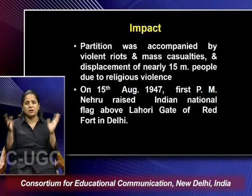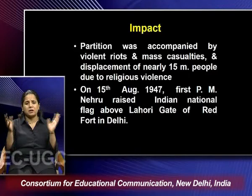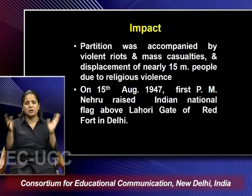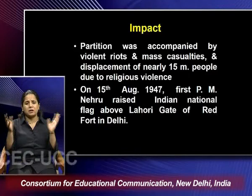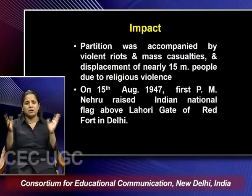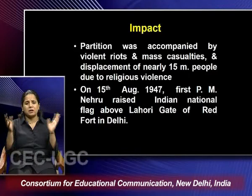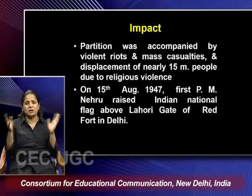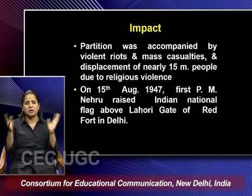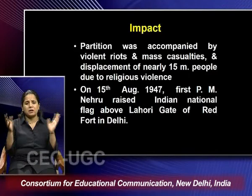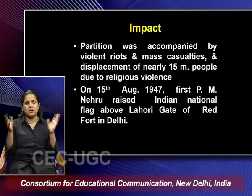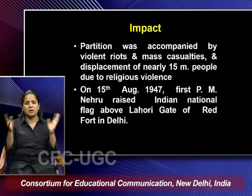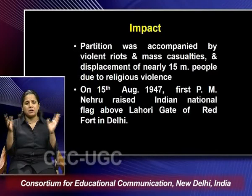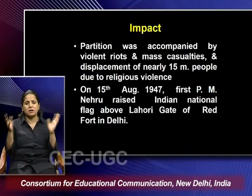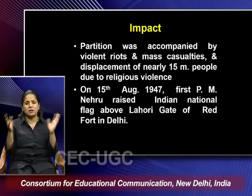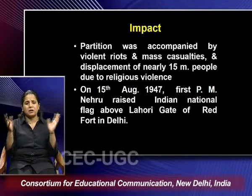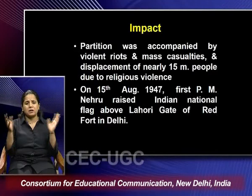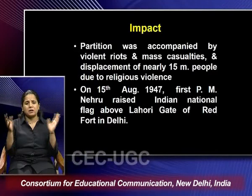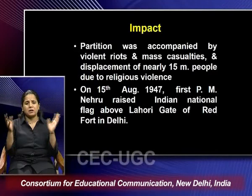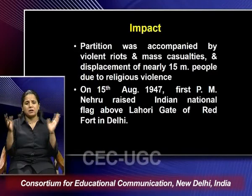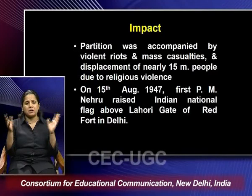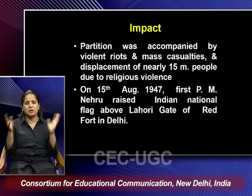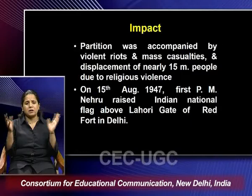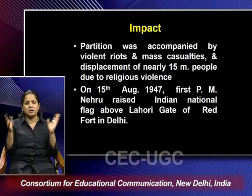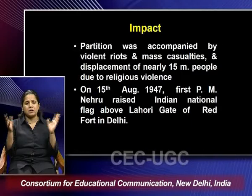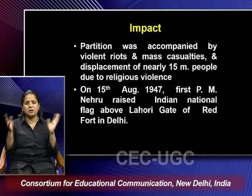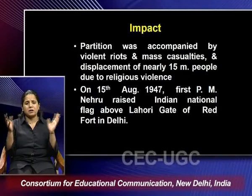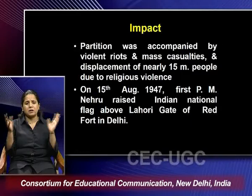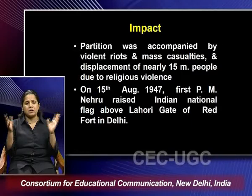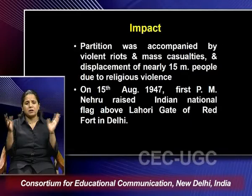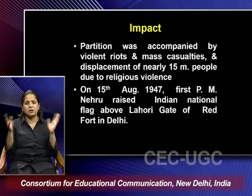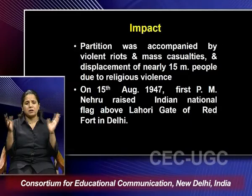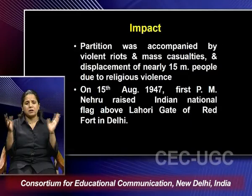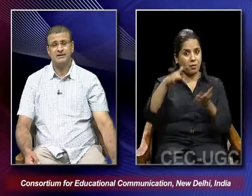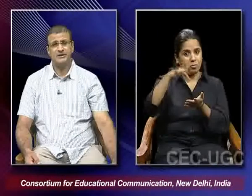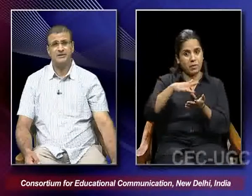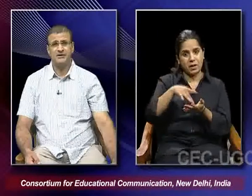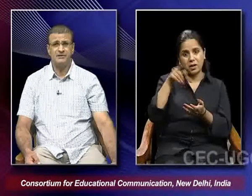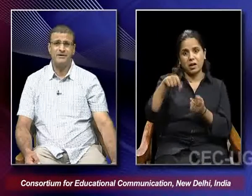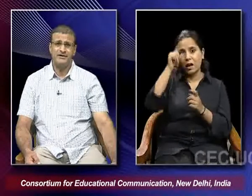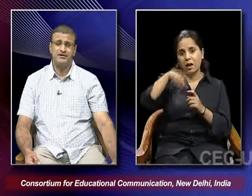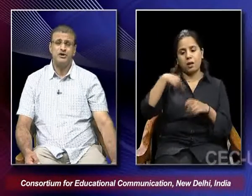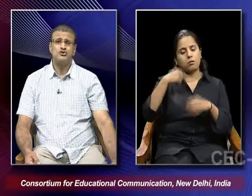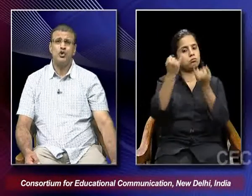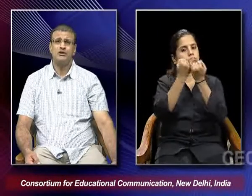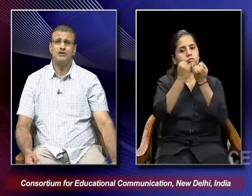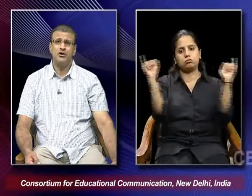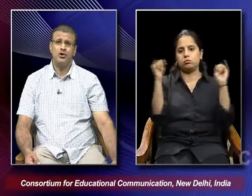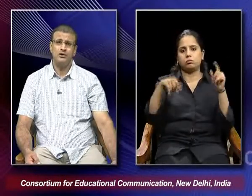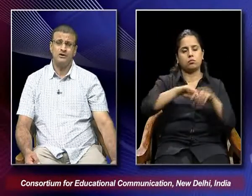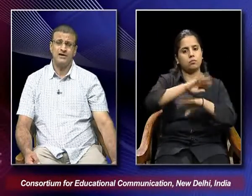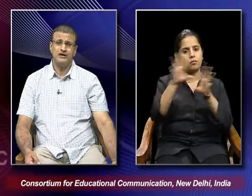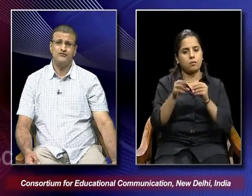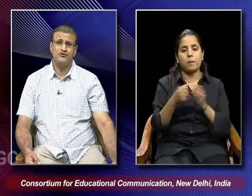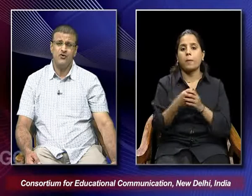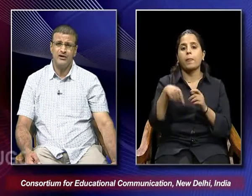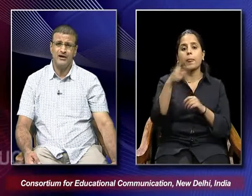national flag above the Lahori gate of Red Fort in Delhi, when India became independent. So all the